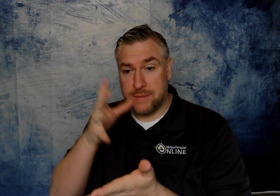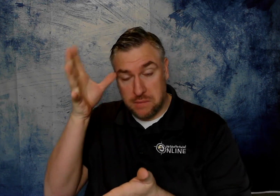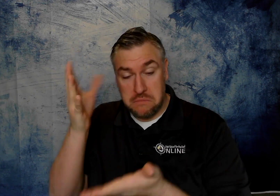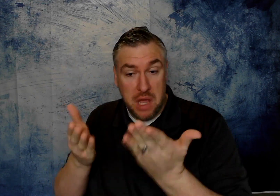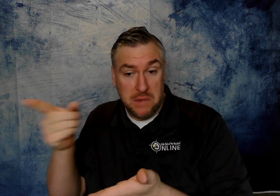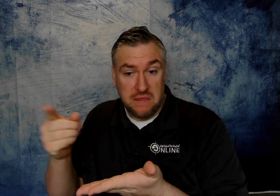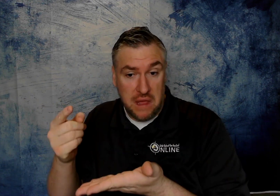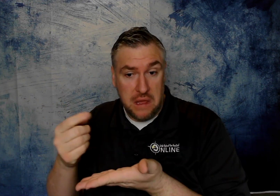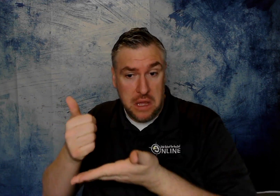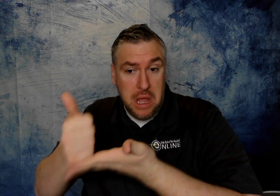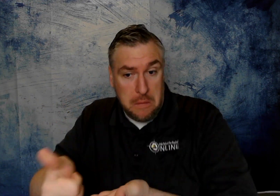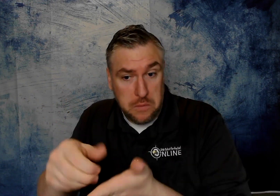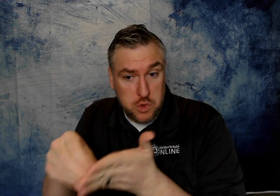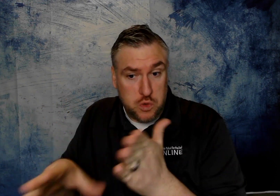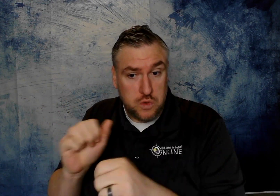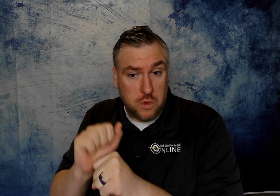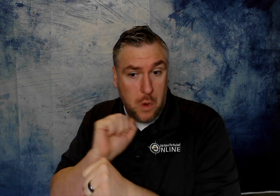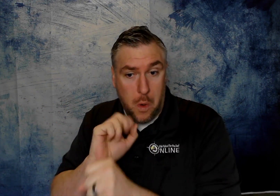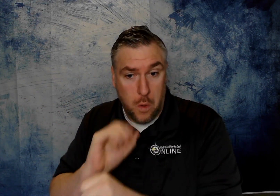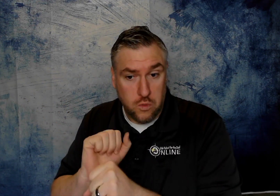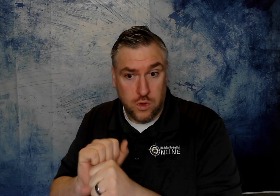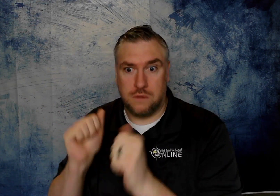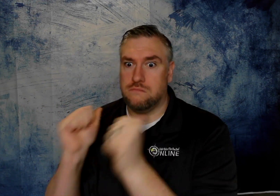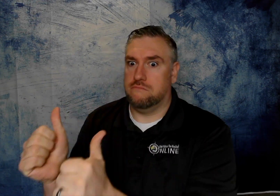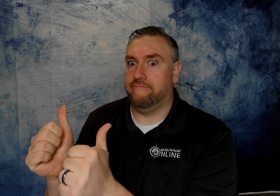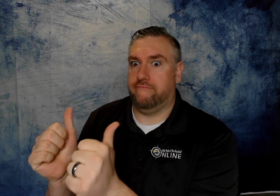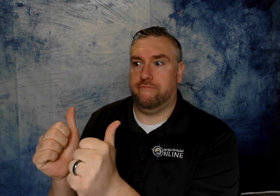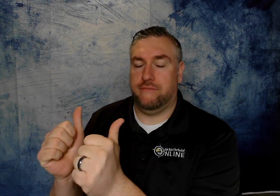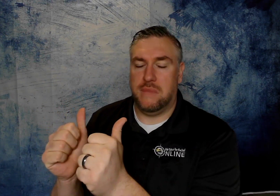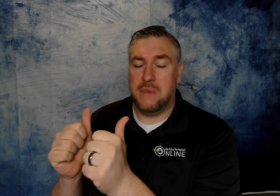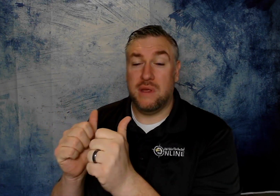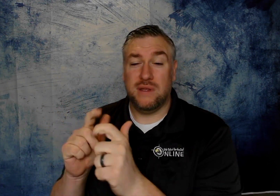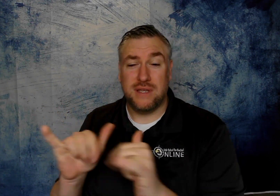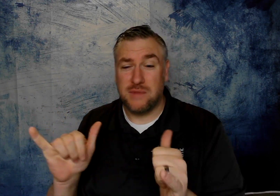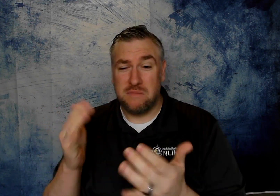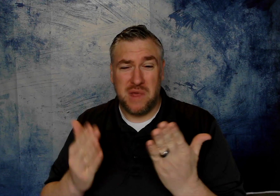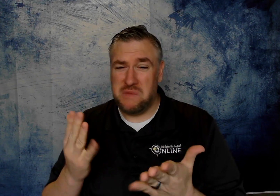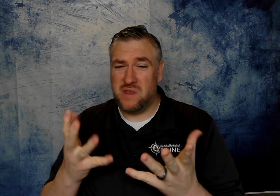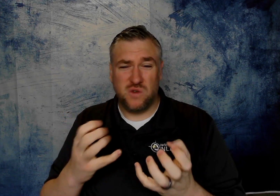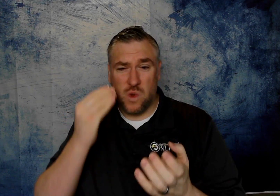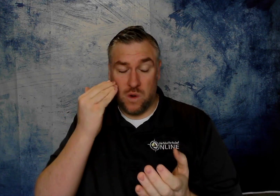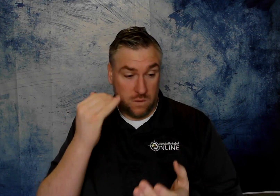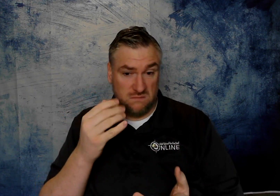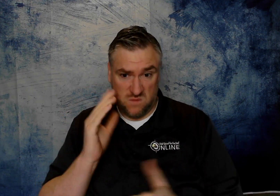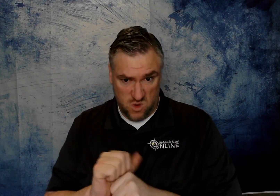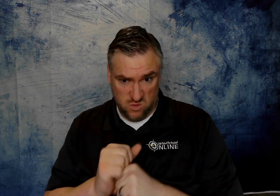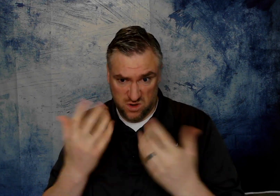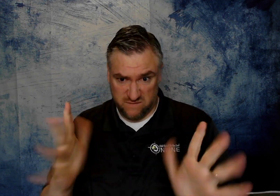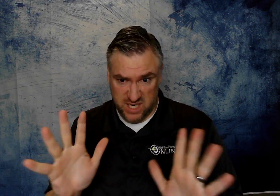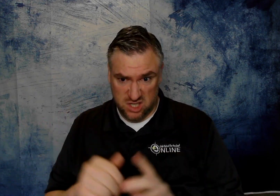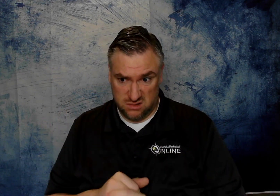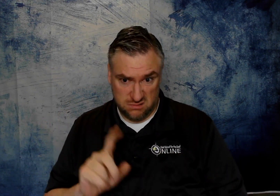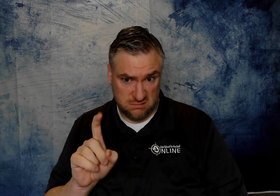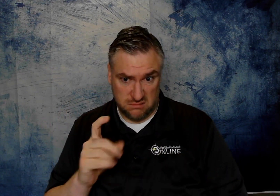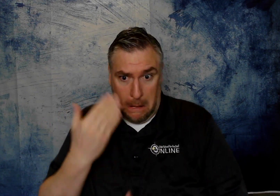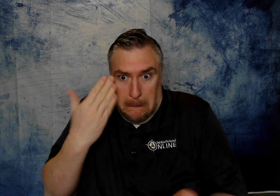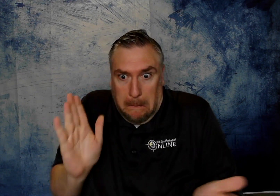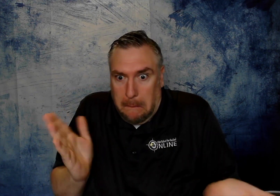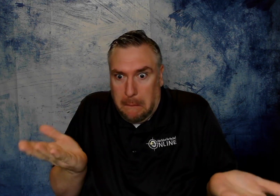happen. So maybe the parents can help the student with their homework, and that would be great. At the same time, maybe they just want to know, is the homework done? Yes or